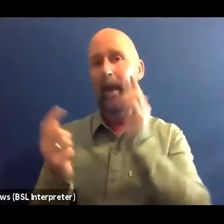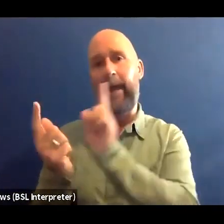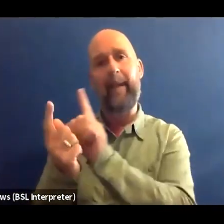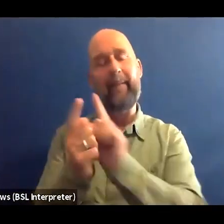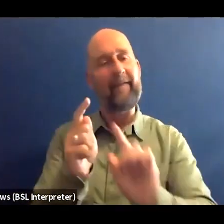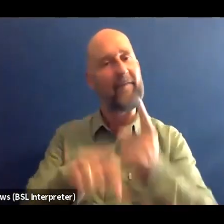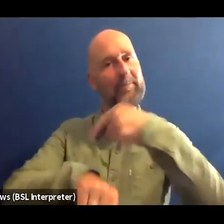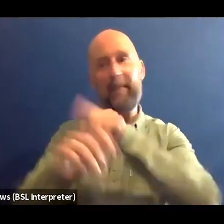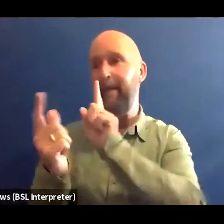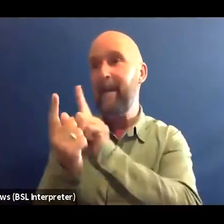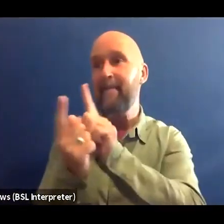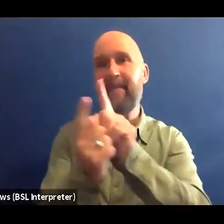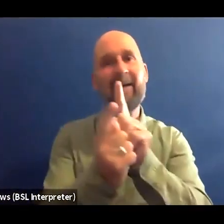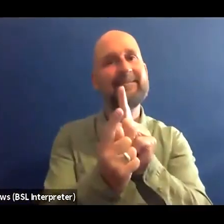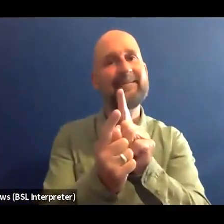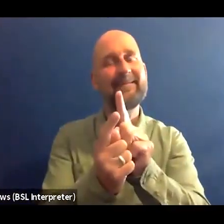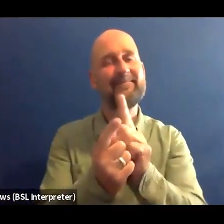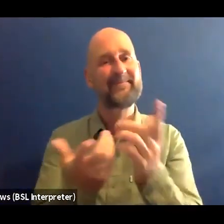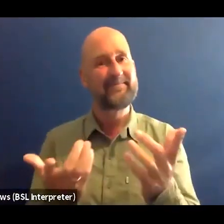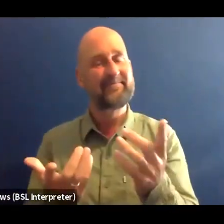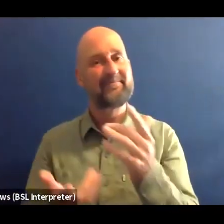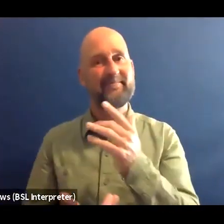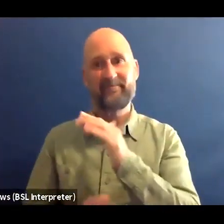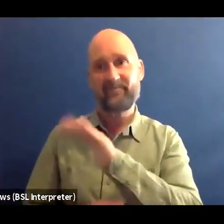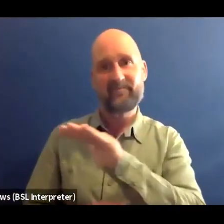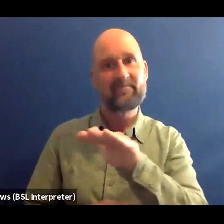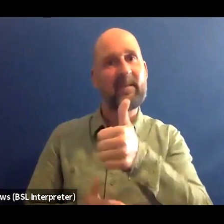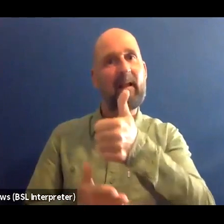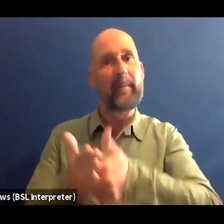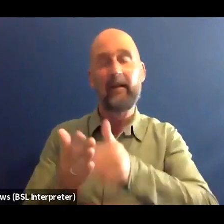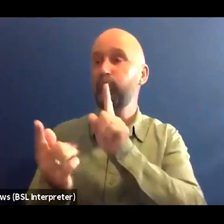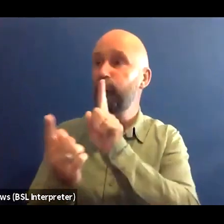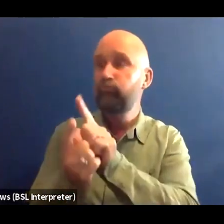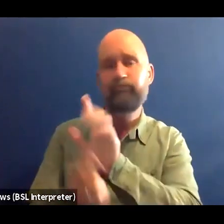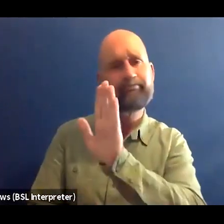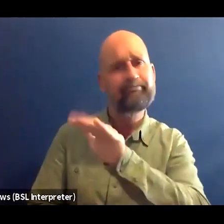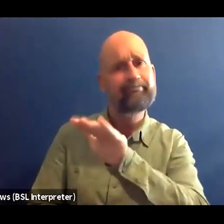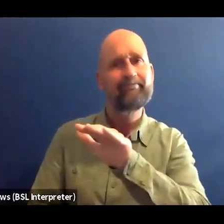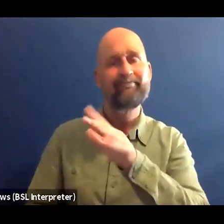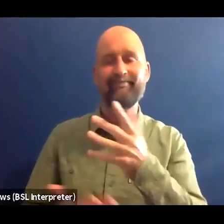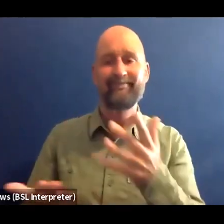the first time. So I just, at the beginning of meeting them, I said,